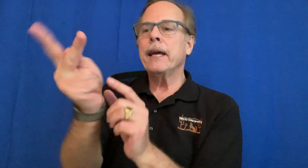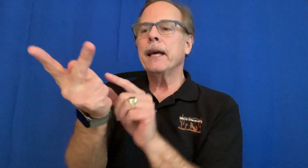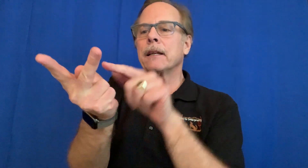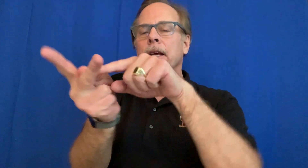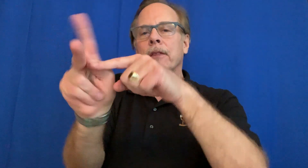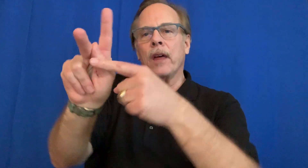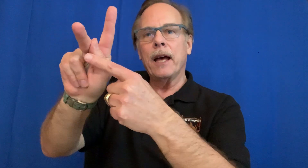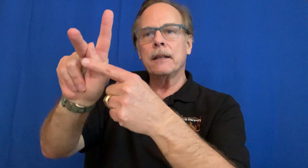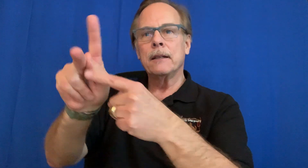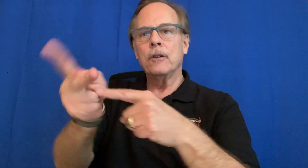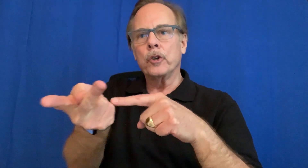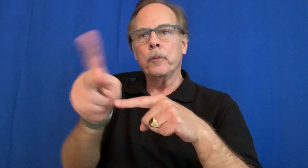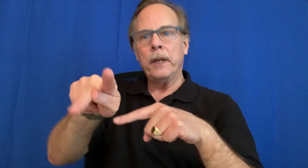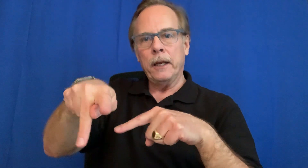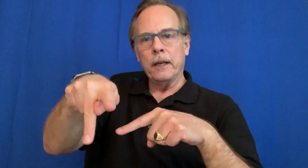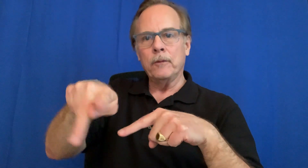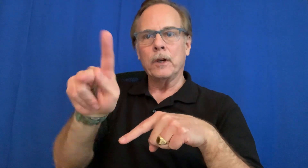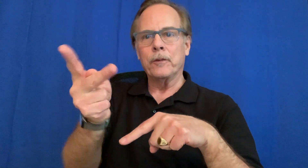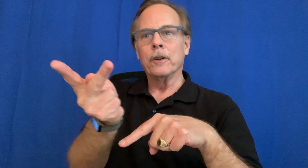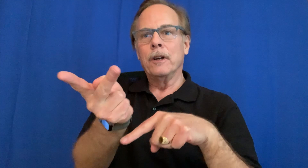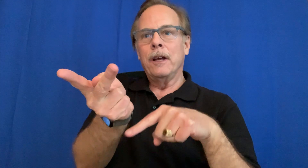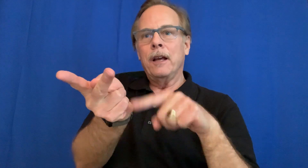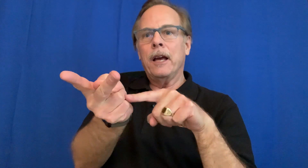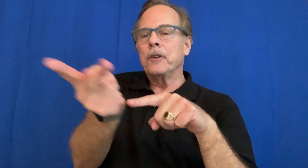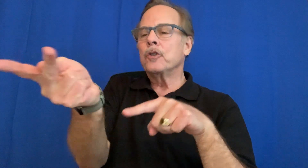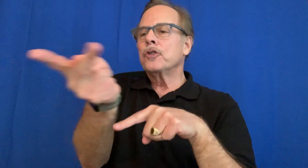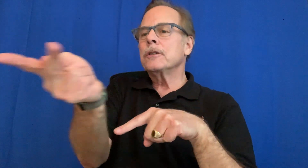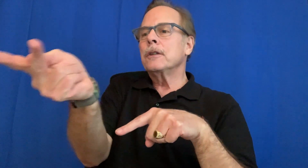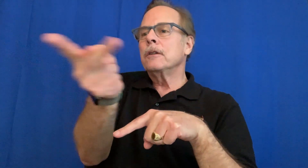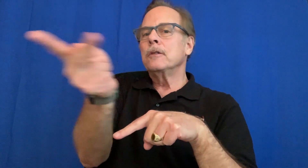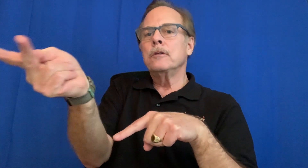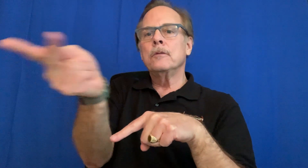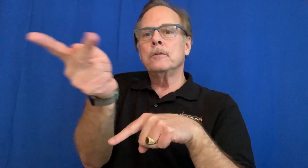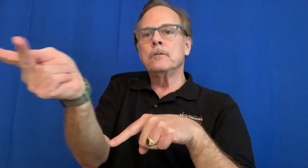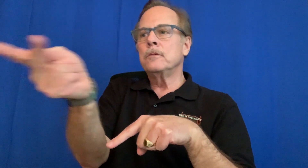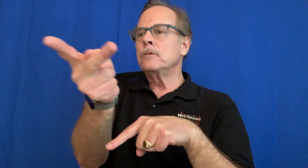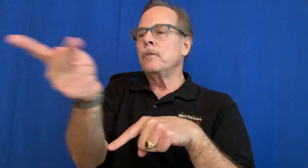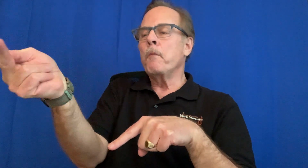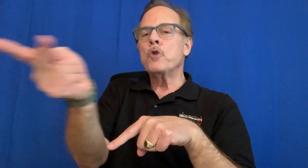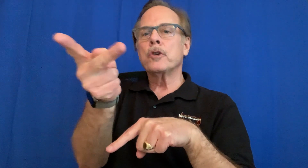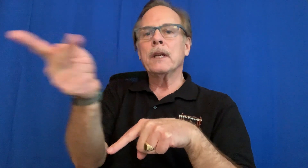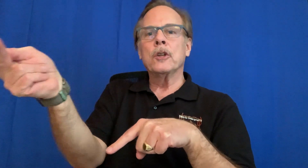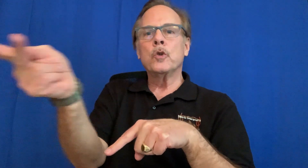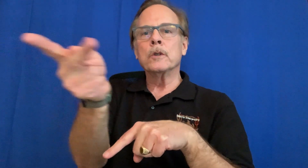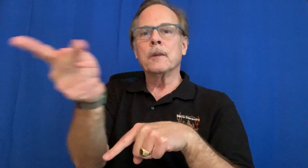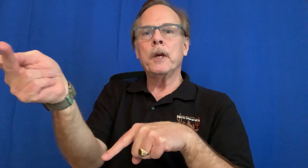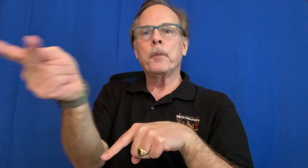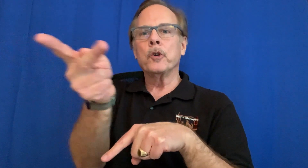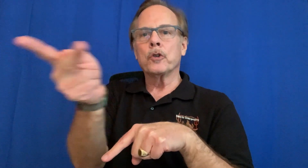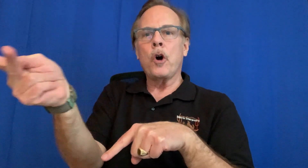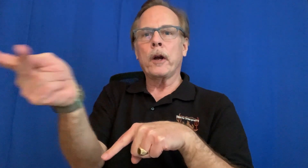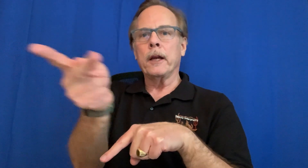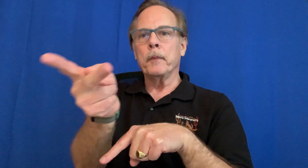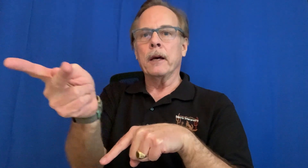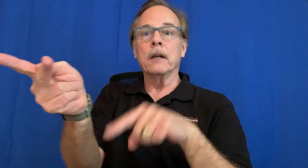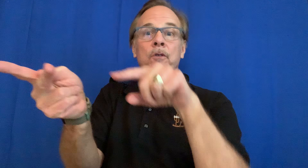hand like that, or your P hand, whatever, and you're just motioning it towards the people you're talking about. And if you